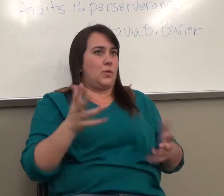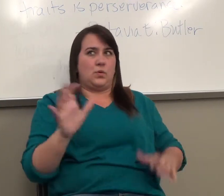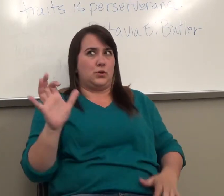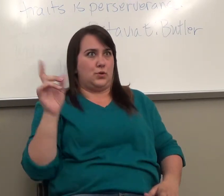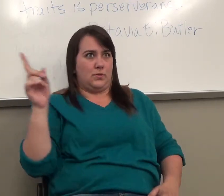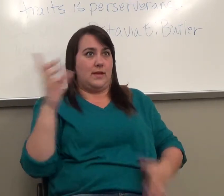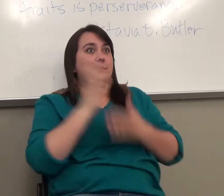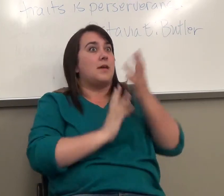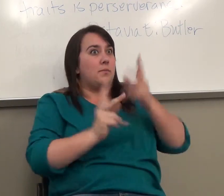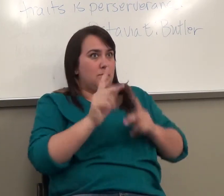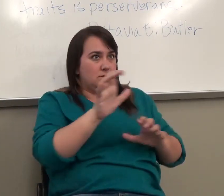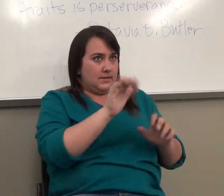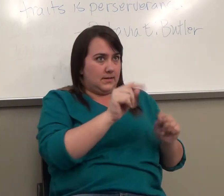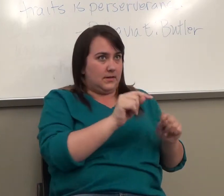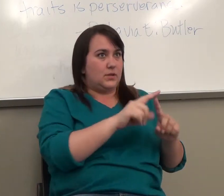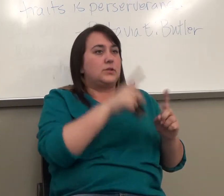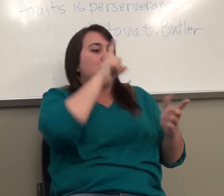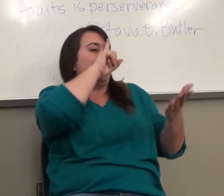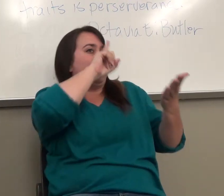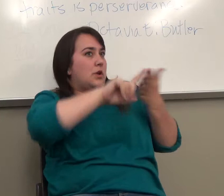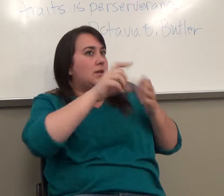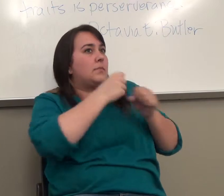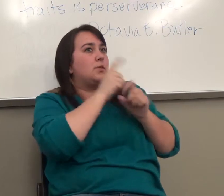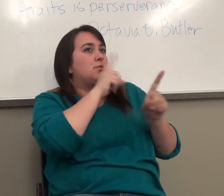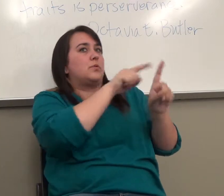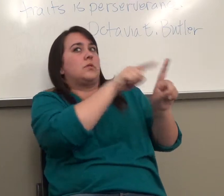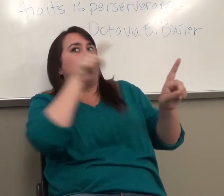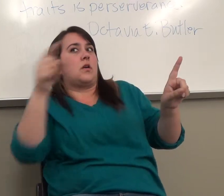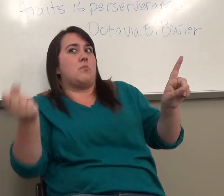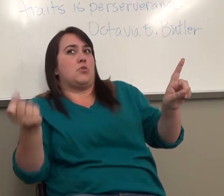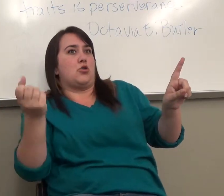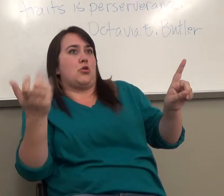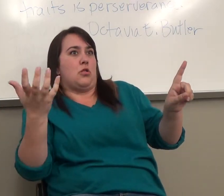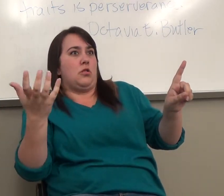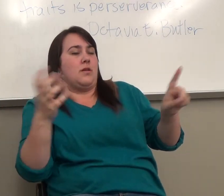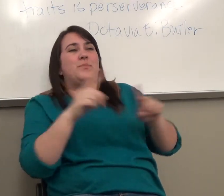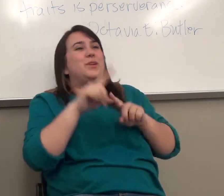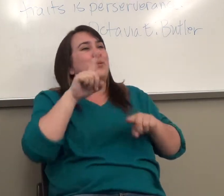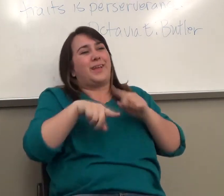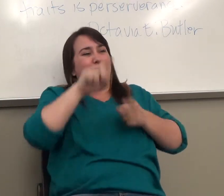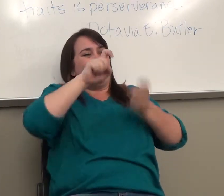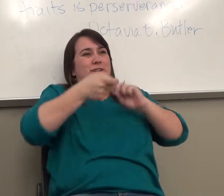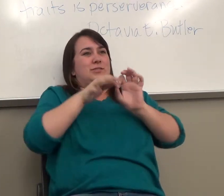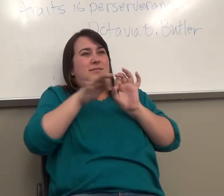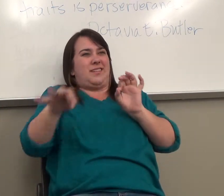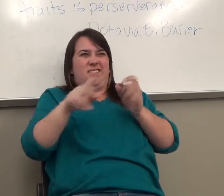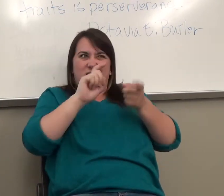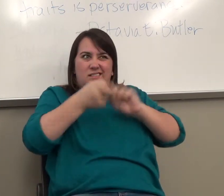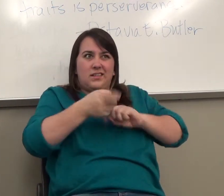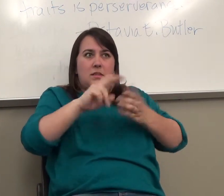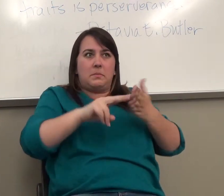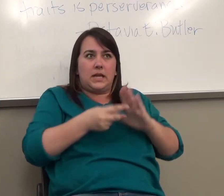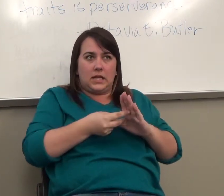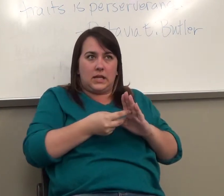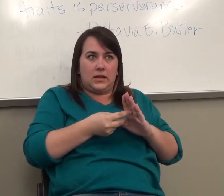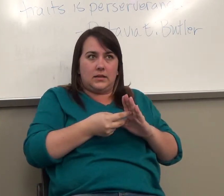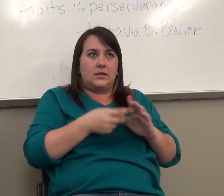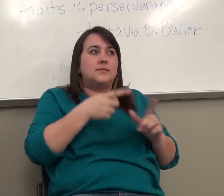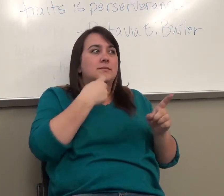plural form, but you can't just change that sentence like that, because this writer is saying the two people. So you need